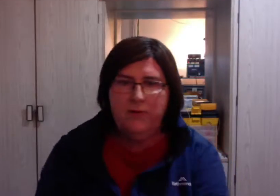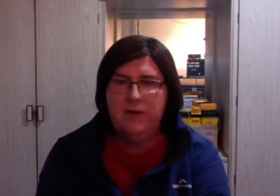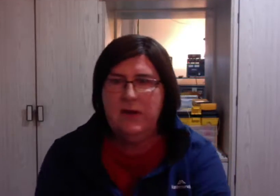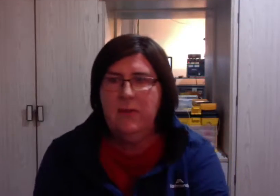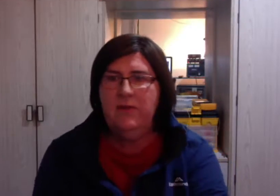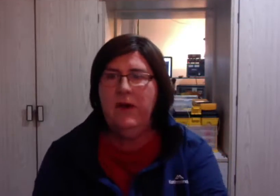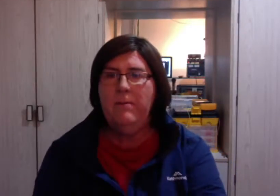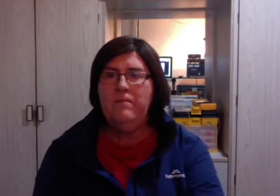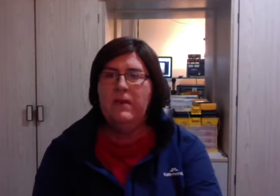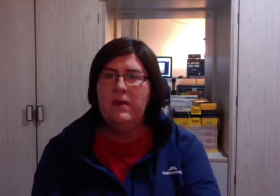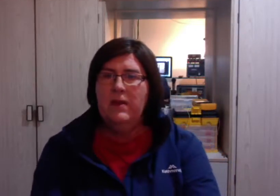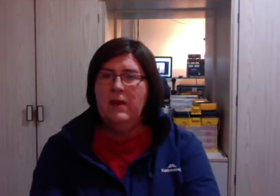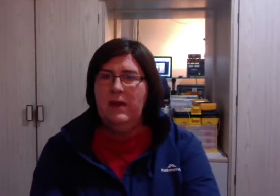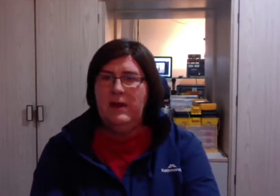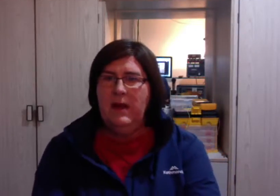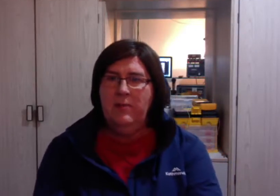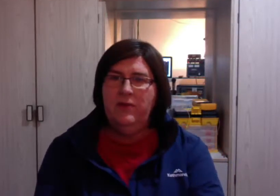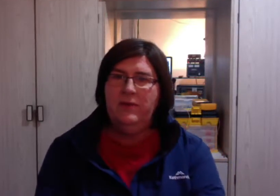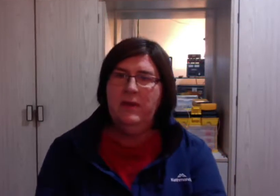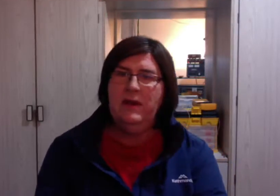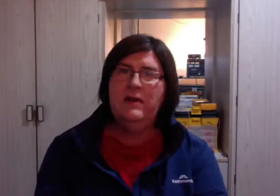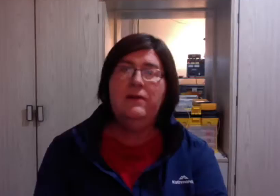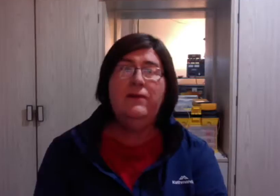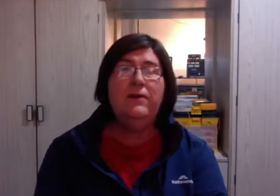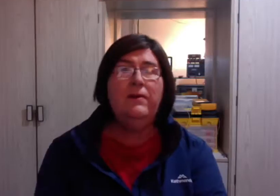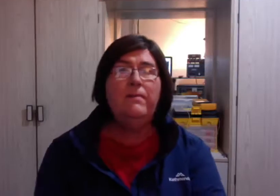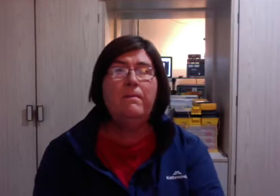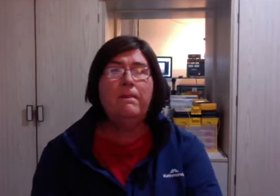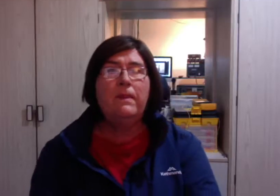Sydney opens up, in Canberra similarly. So,